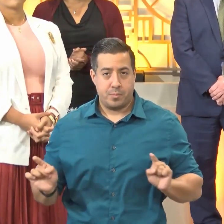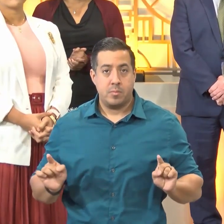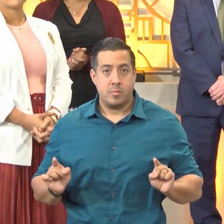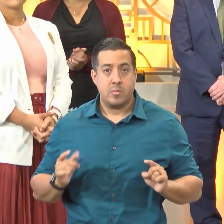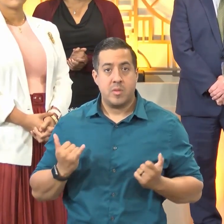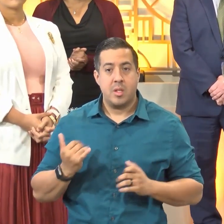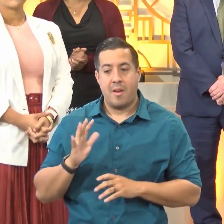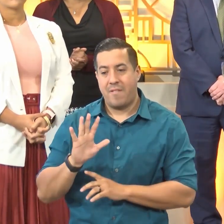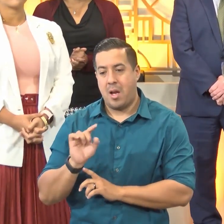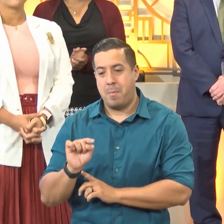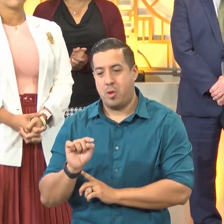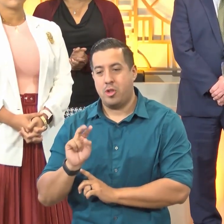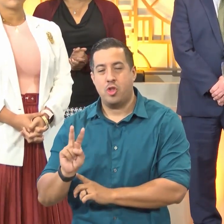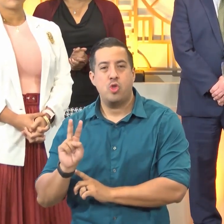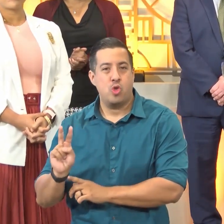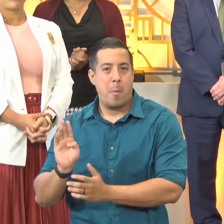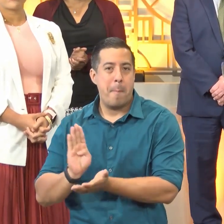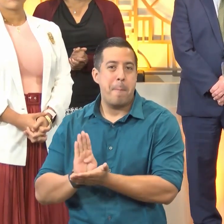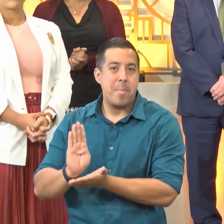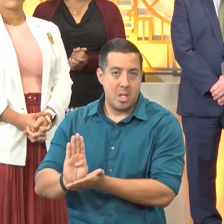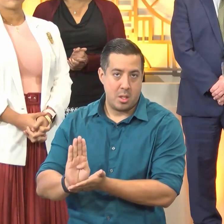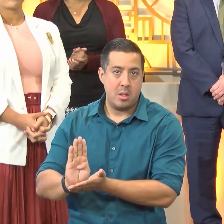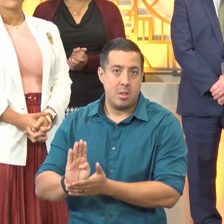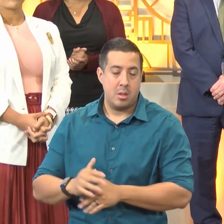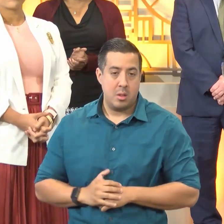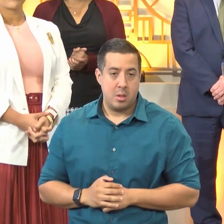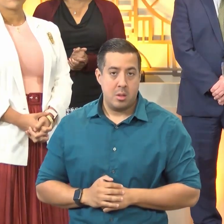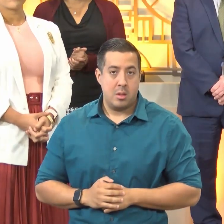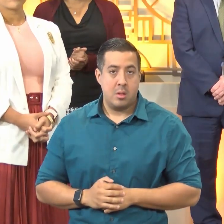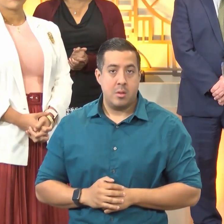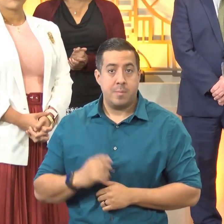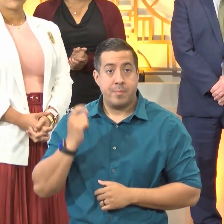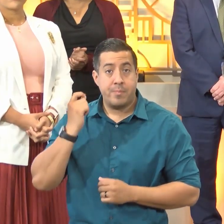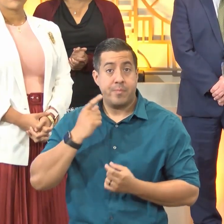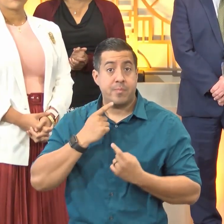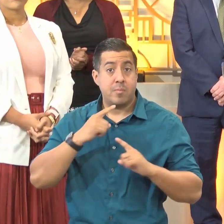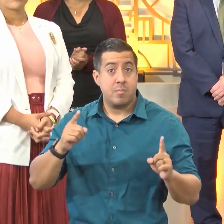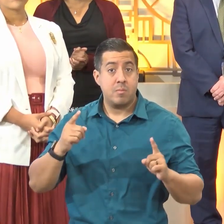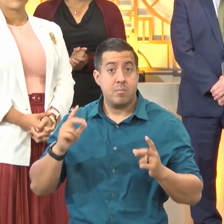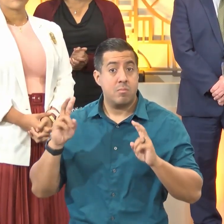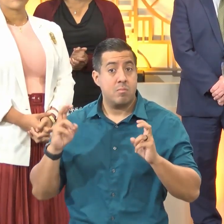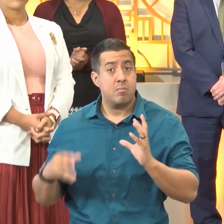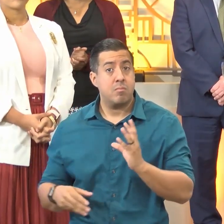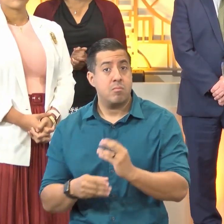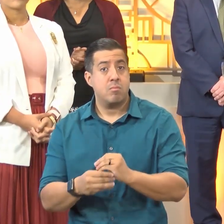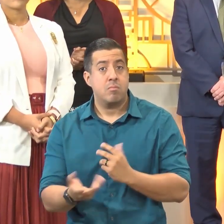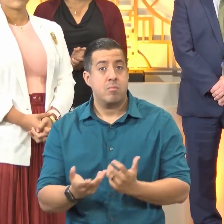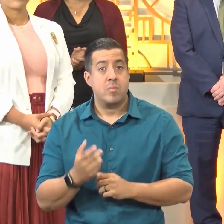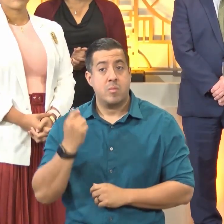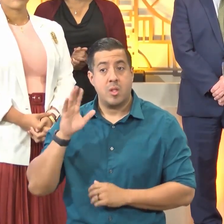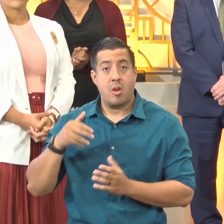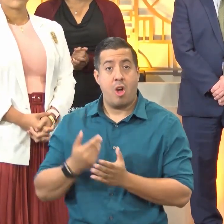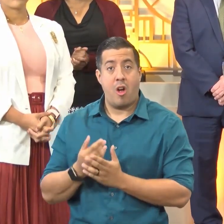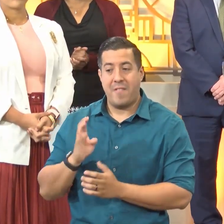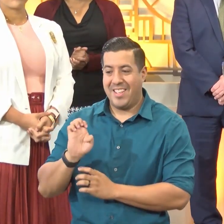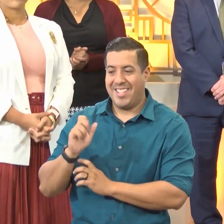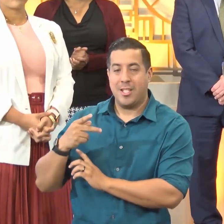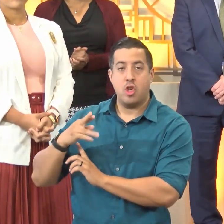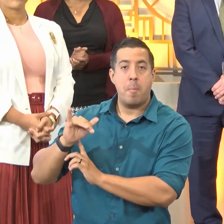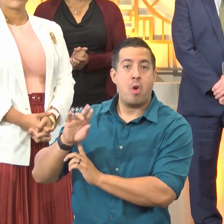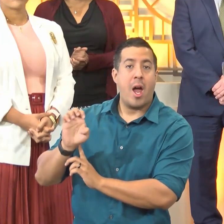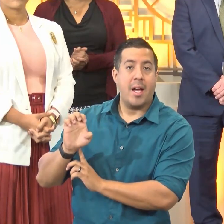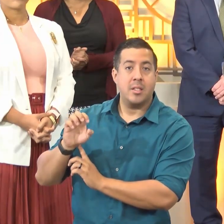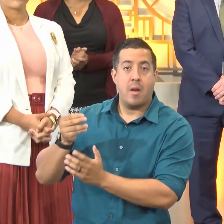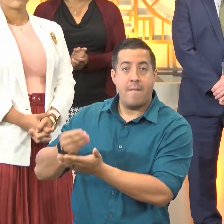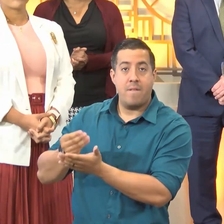of 5.22 billion. Let me, as a parenthetical note, the enterprise funds